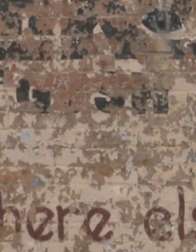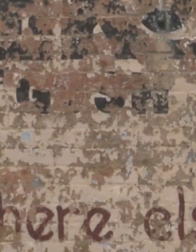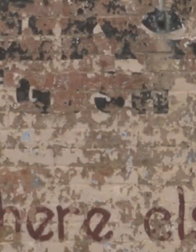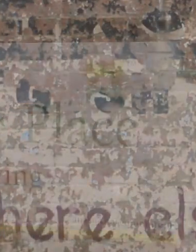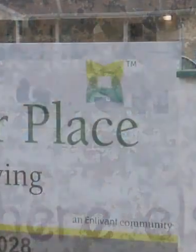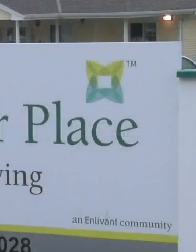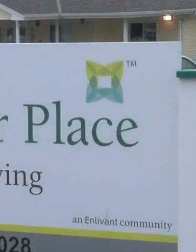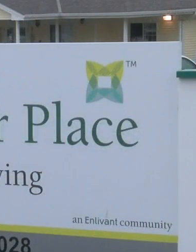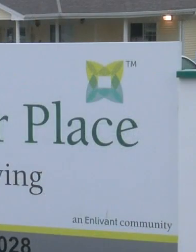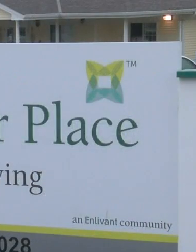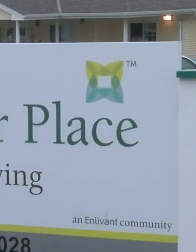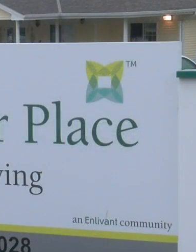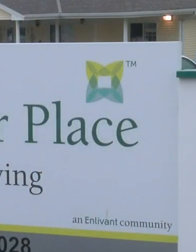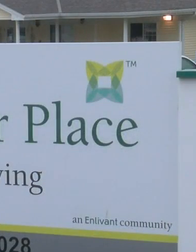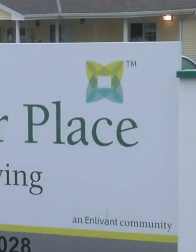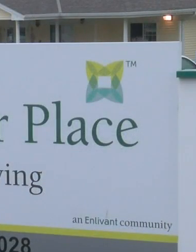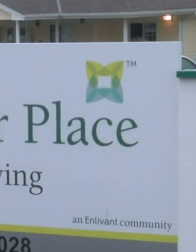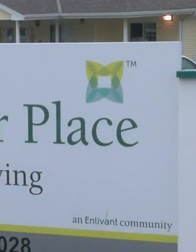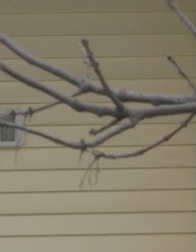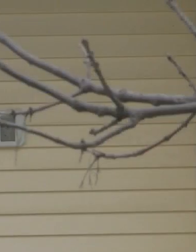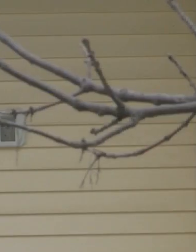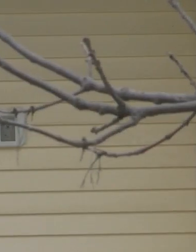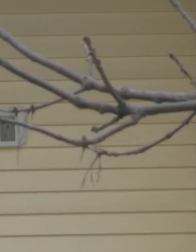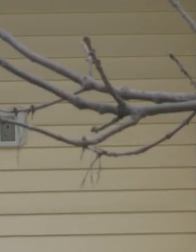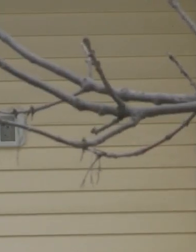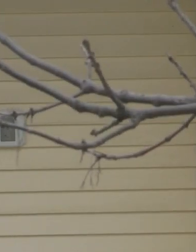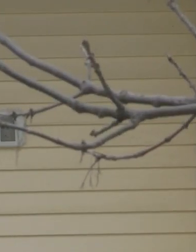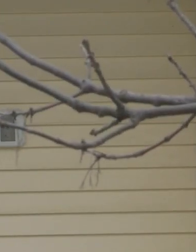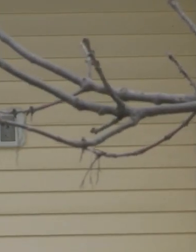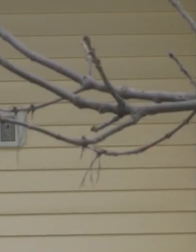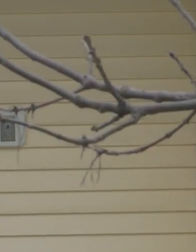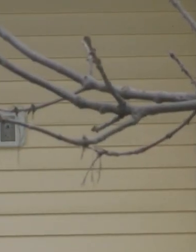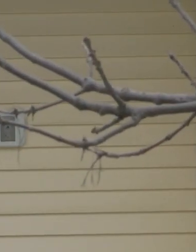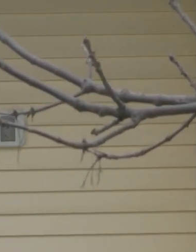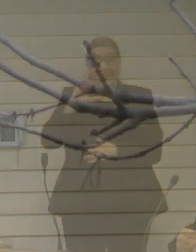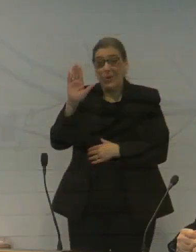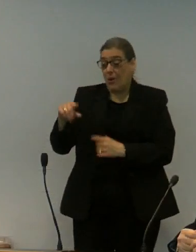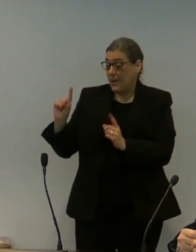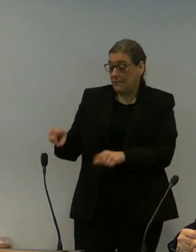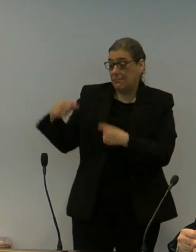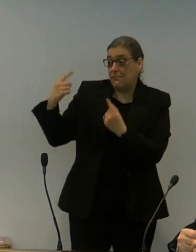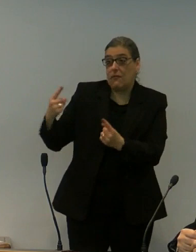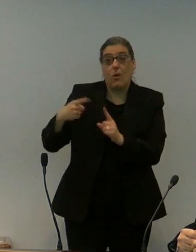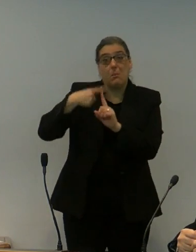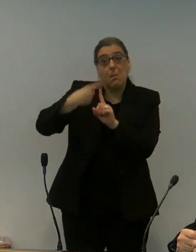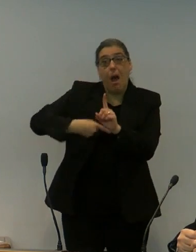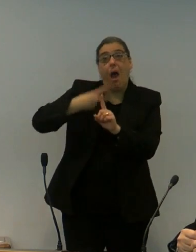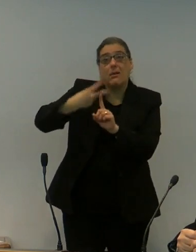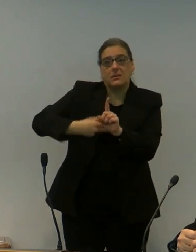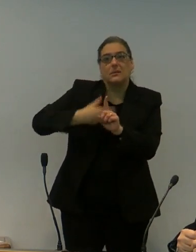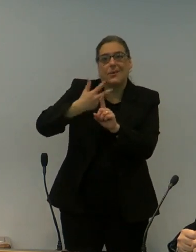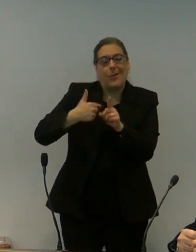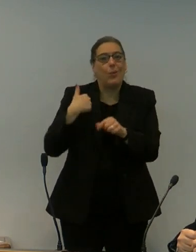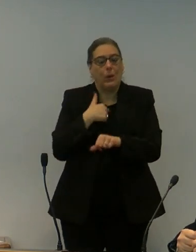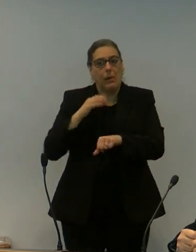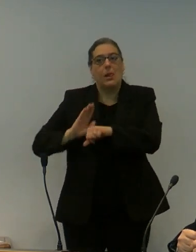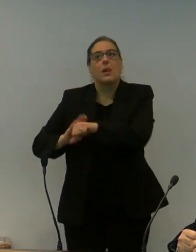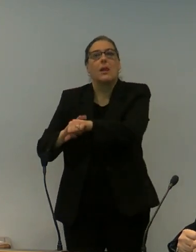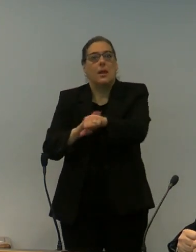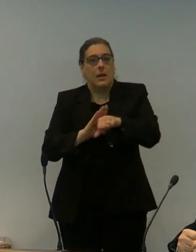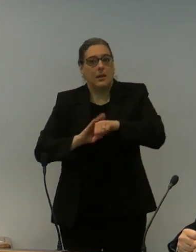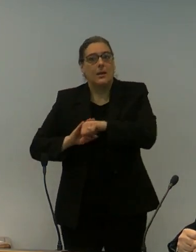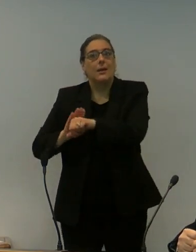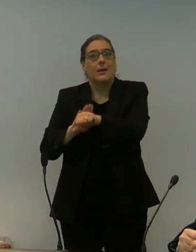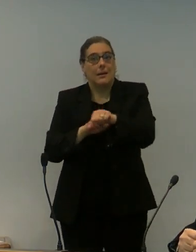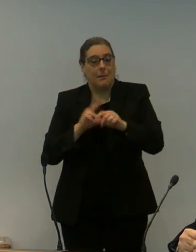-19 and counting in Washington County. Two of those inside an assisted living center. During a Thursday press conference, Three